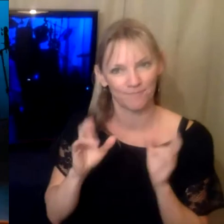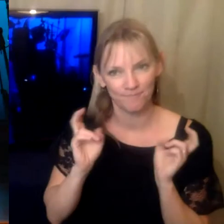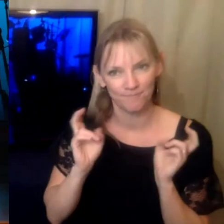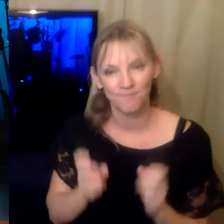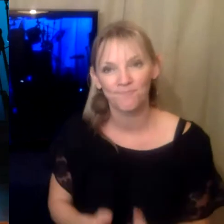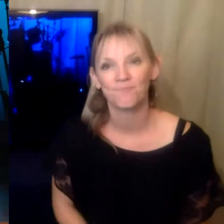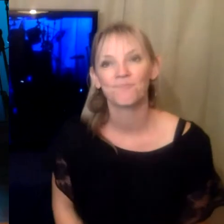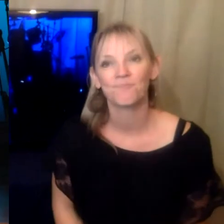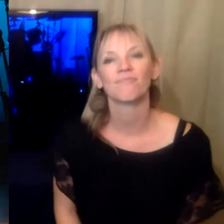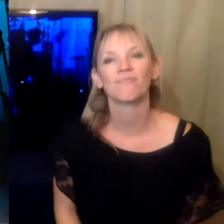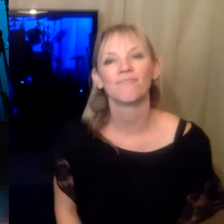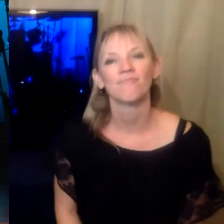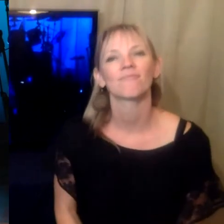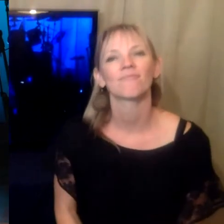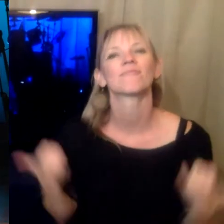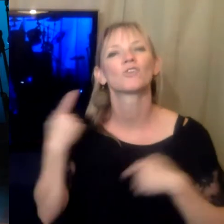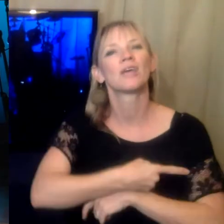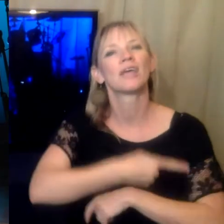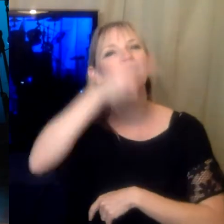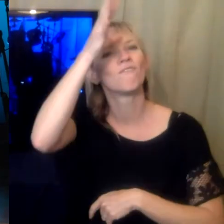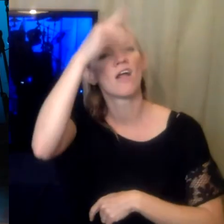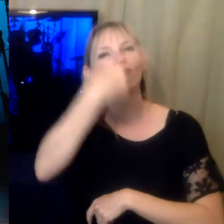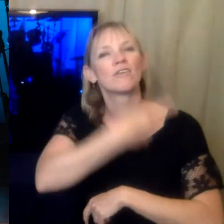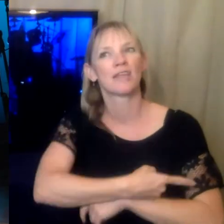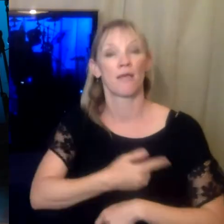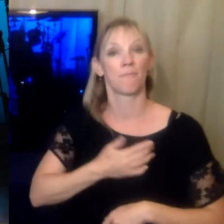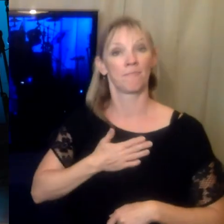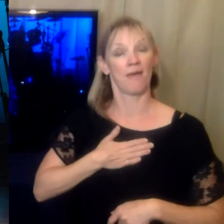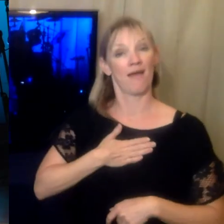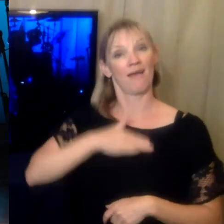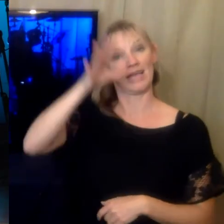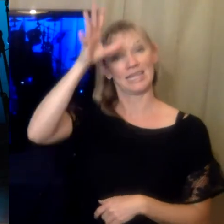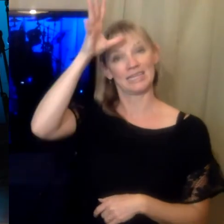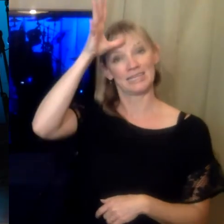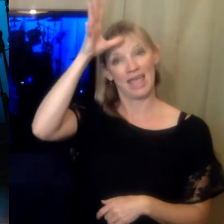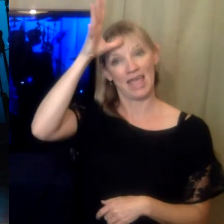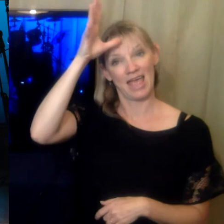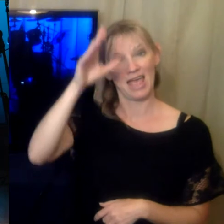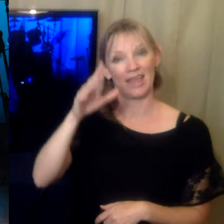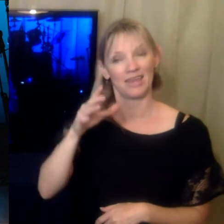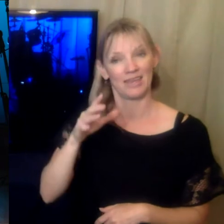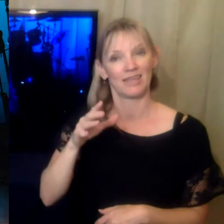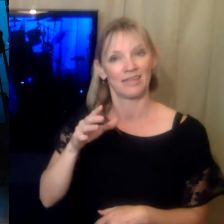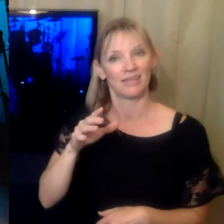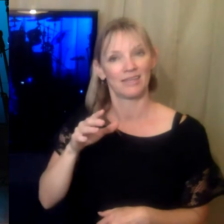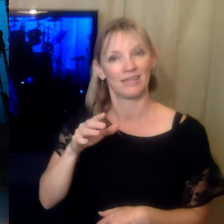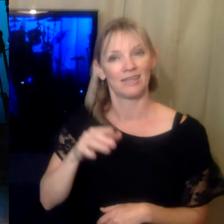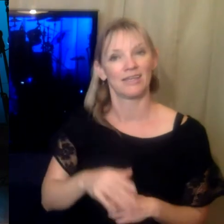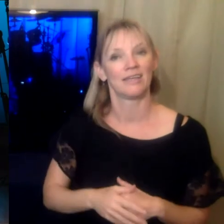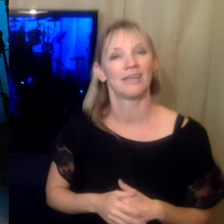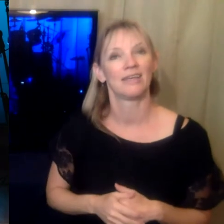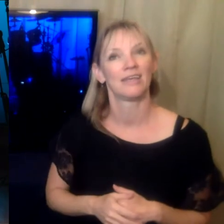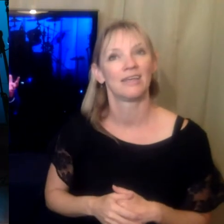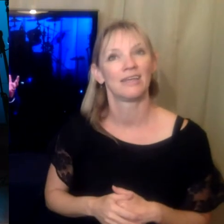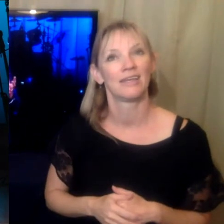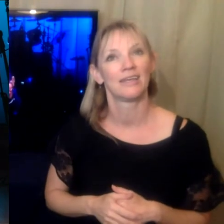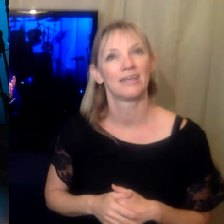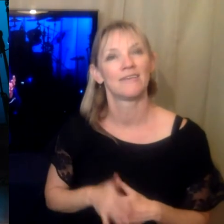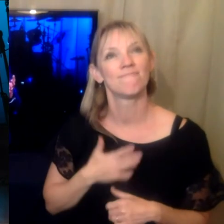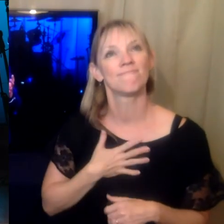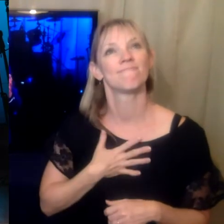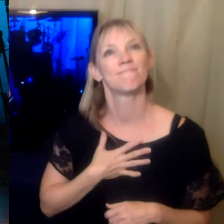You know, on this Father's Day, my own dad, Royal Teel, my own dad is so much in my